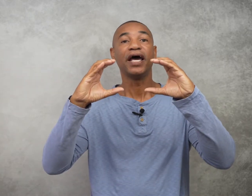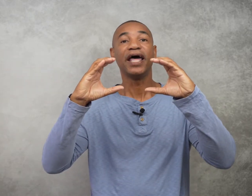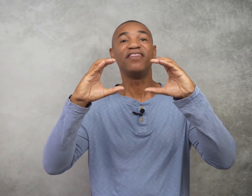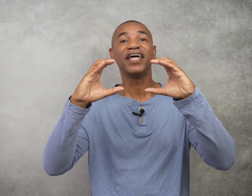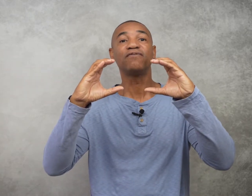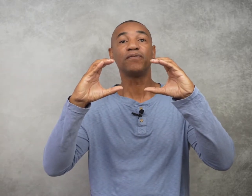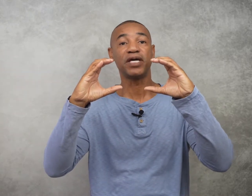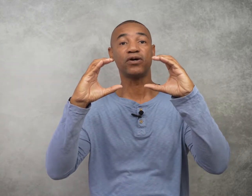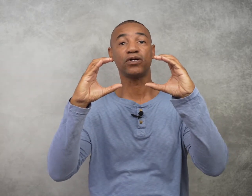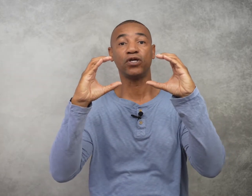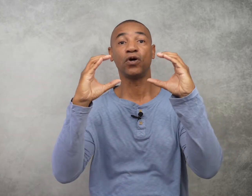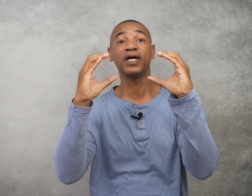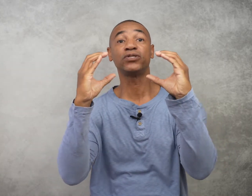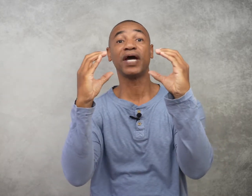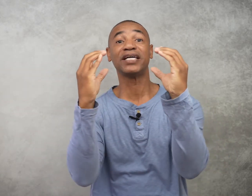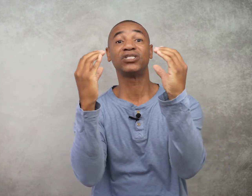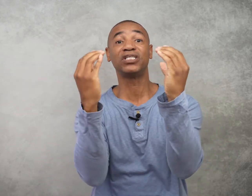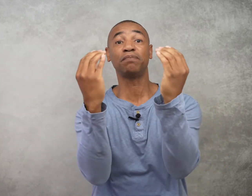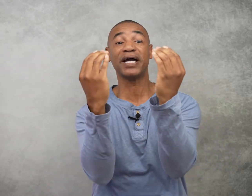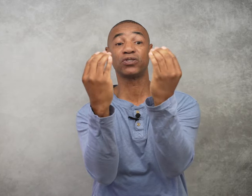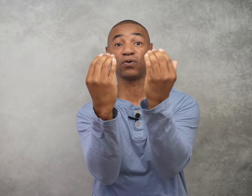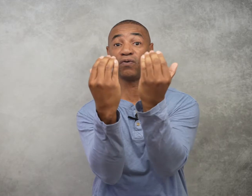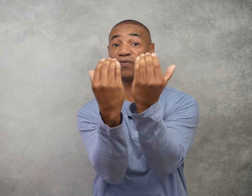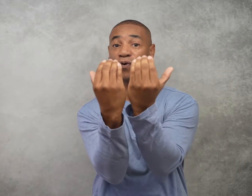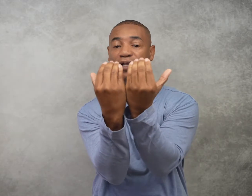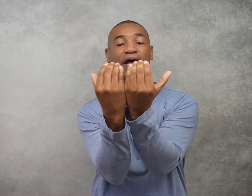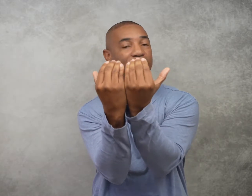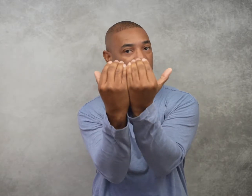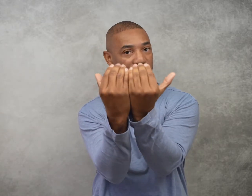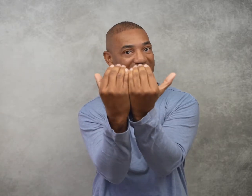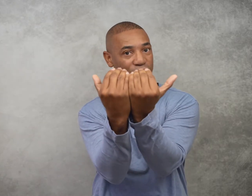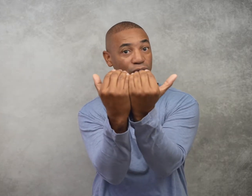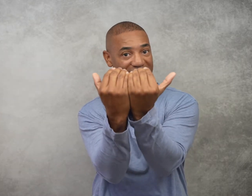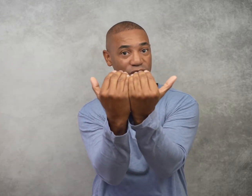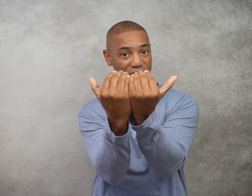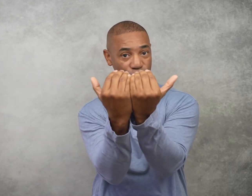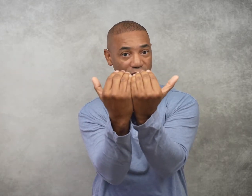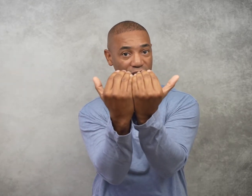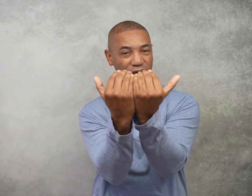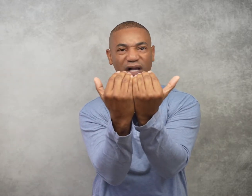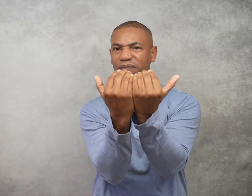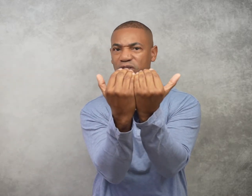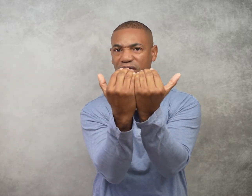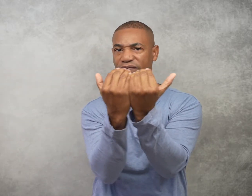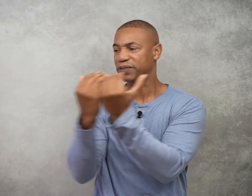and then from here you go into a semicircle forward until the actual hands touch one another. Let me show you that from the side.